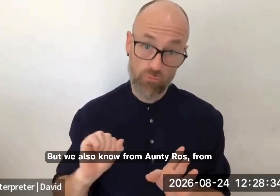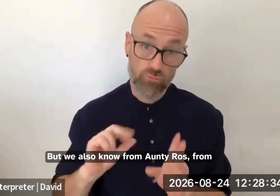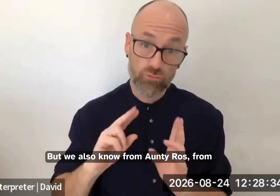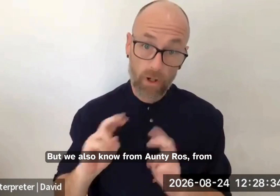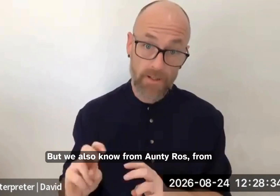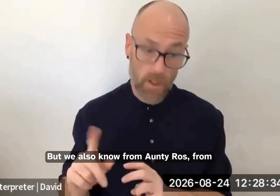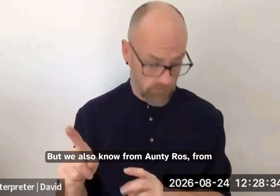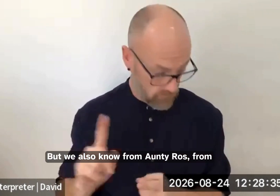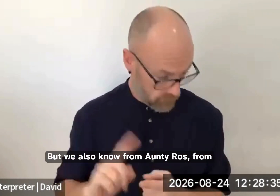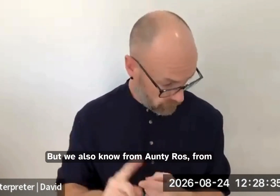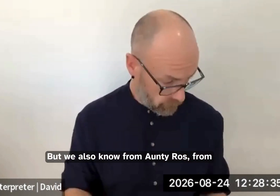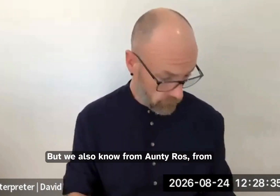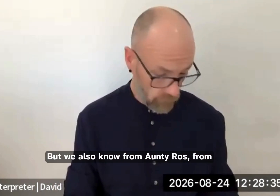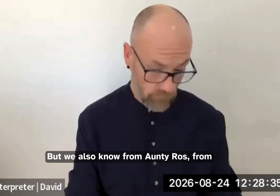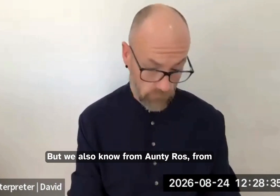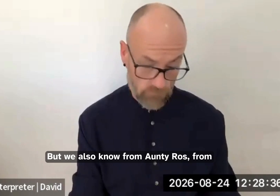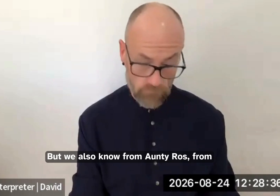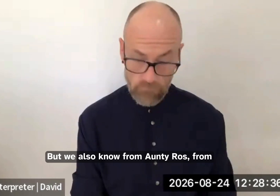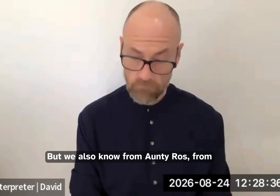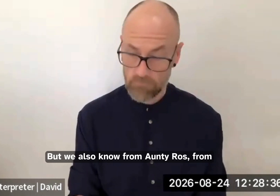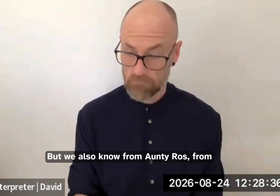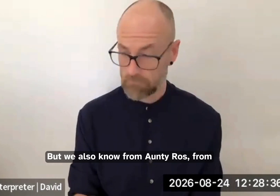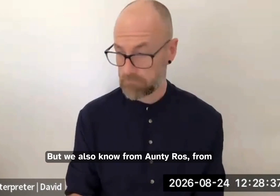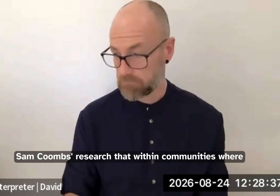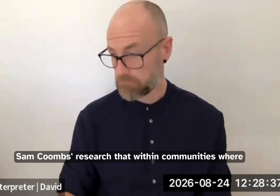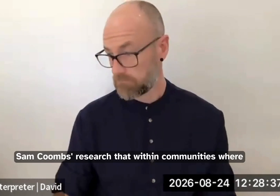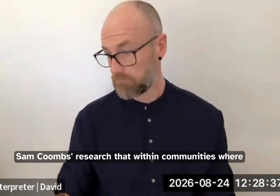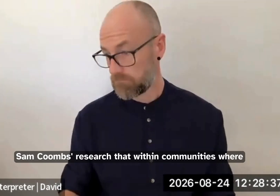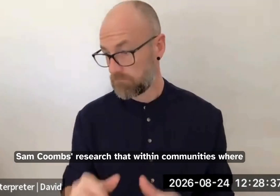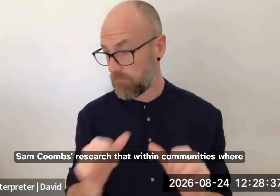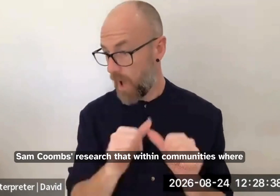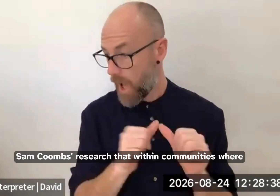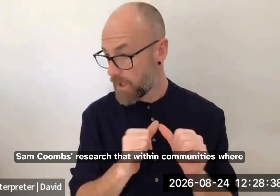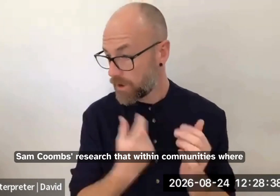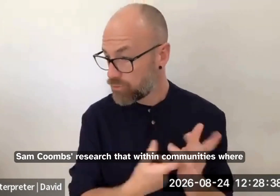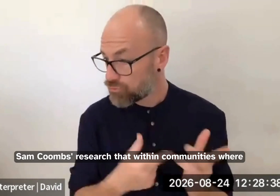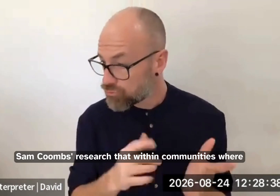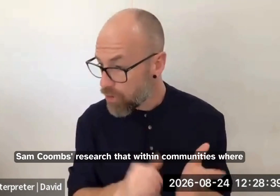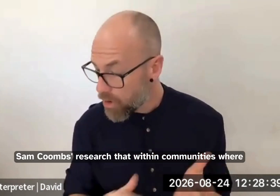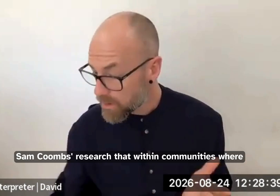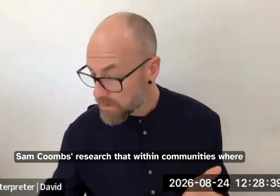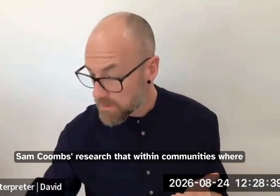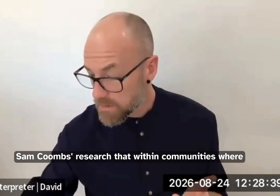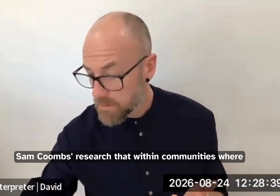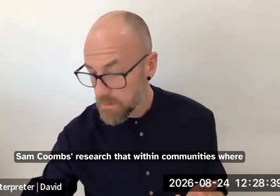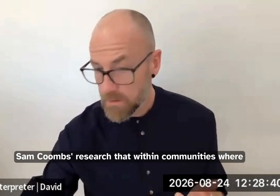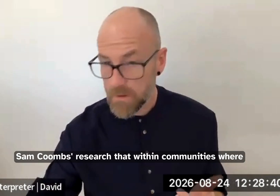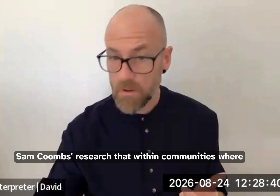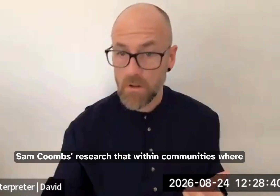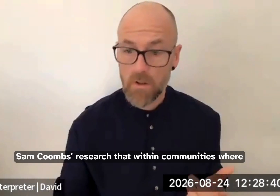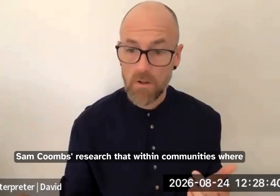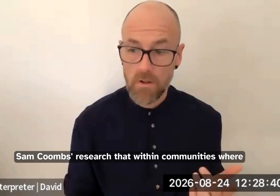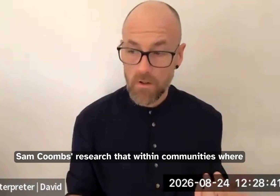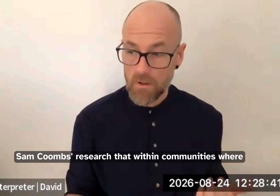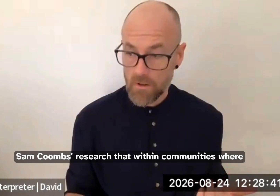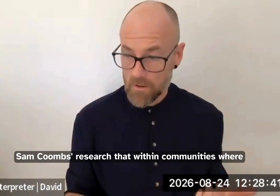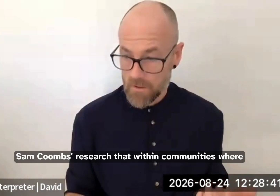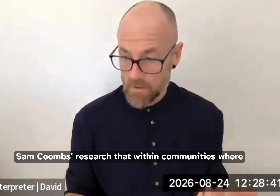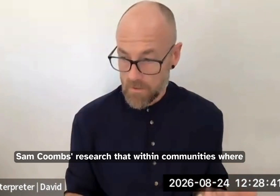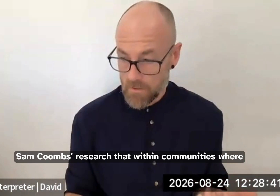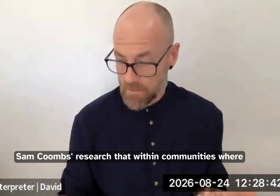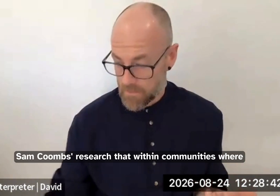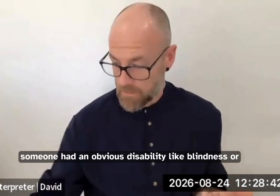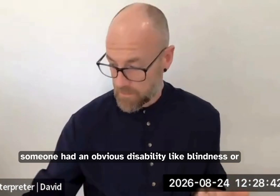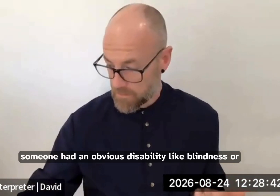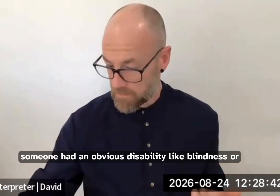also know from Arnie Ros, from Sam Coombs' research, that within